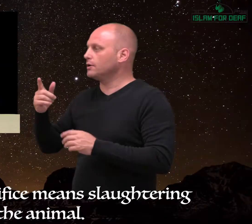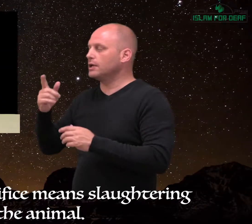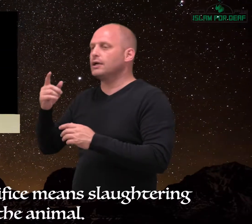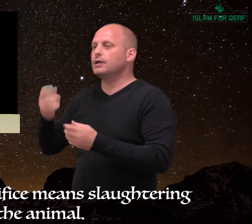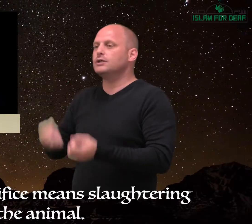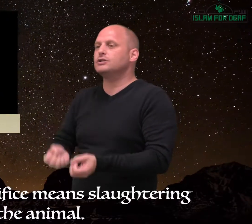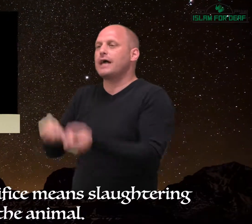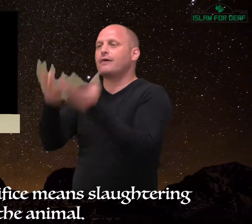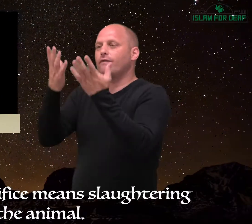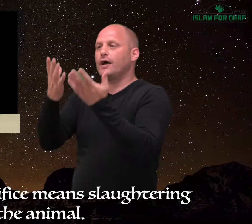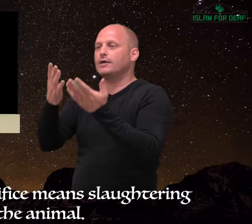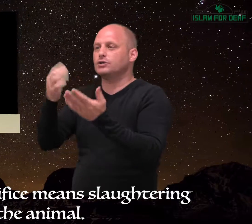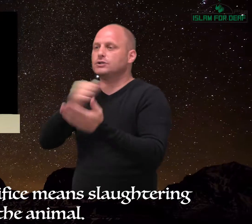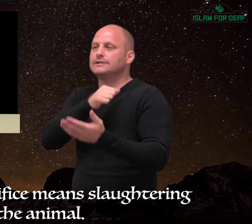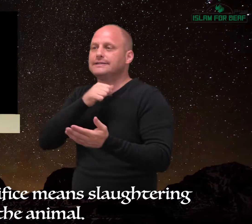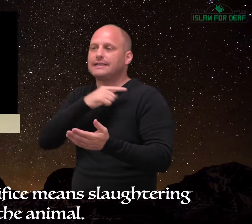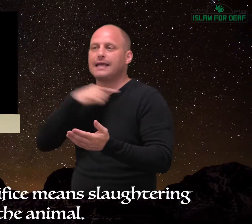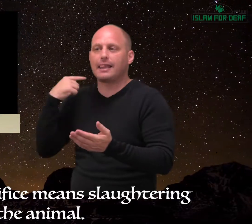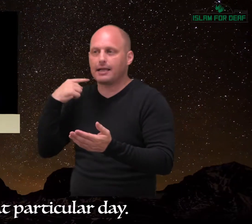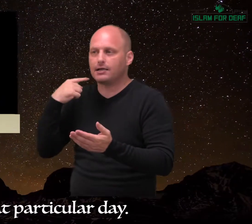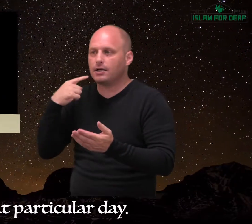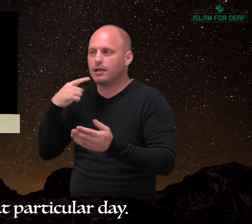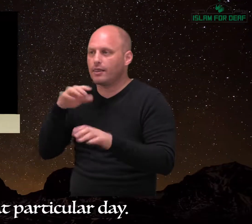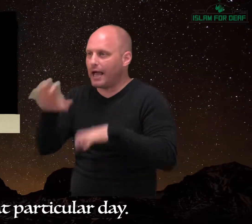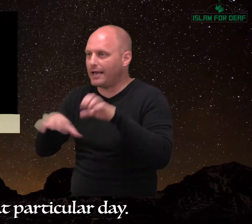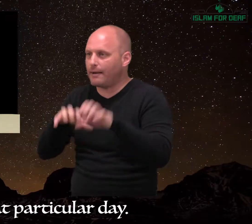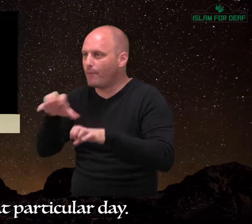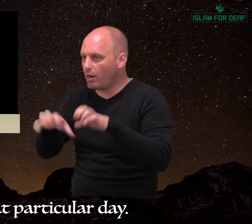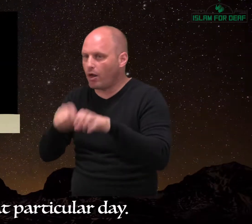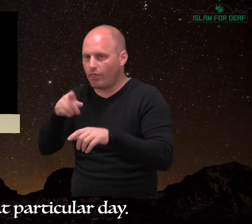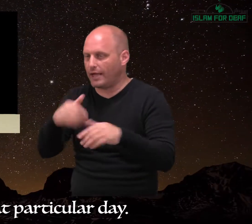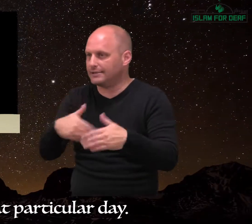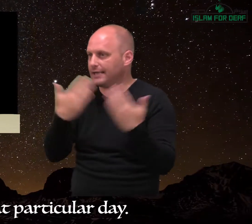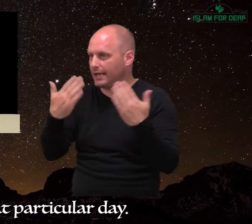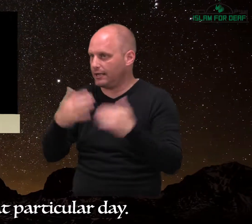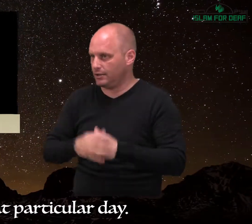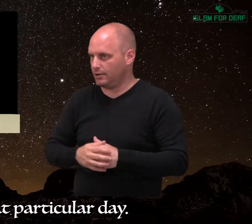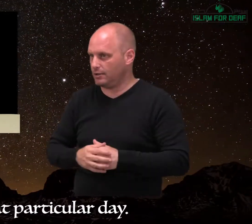meaning slaughtering the animal on that particular day.